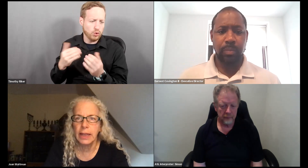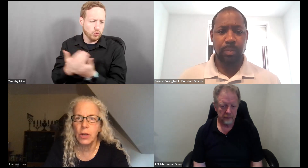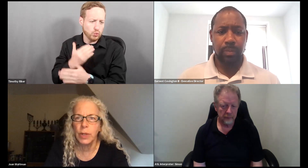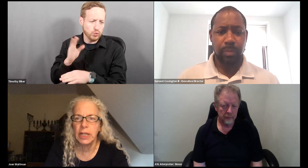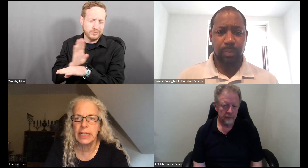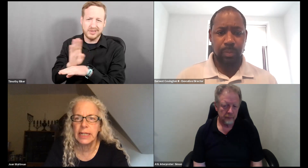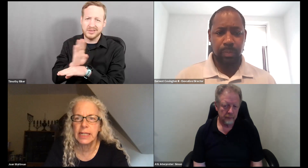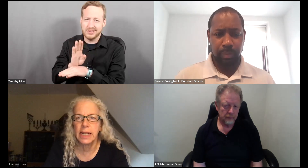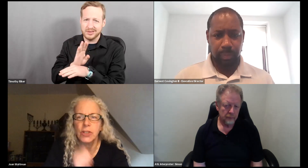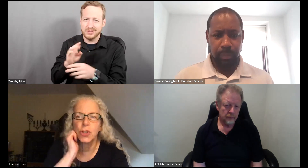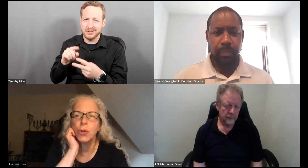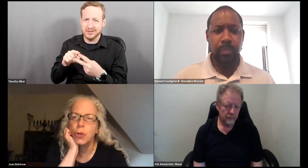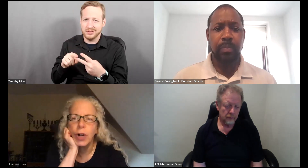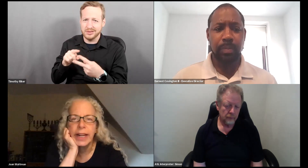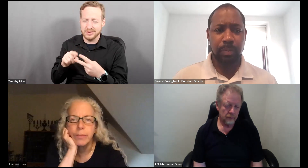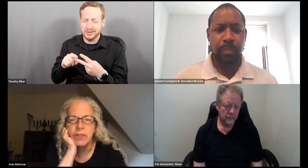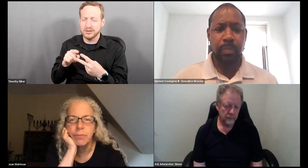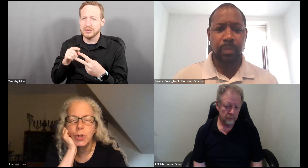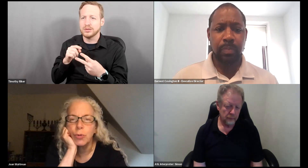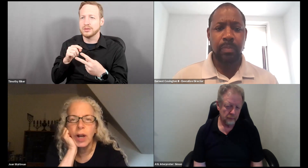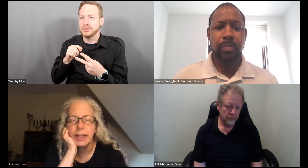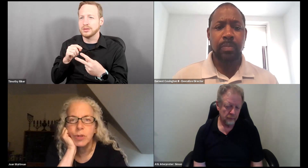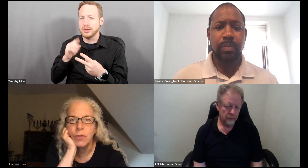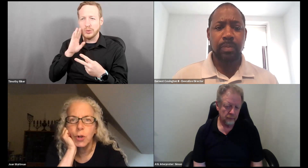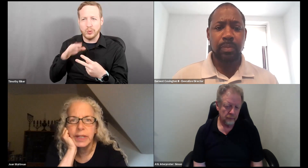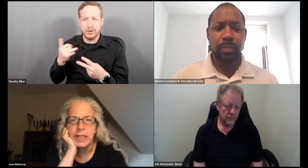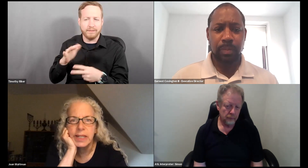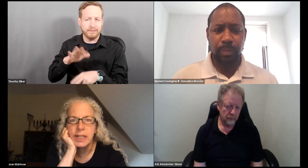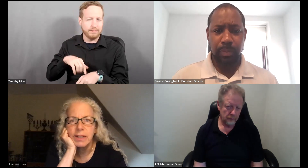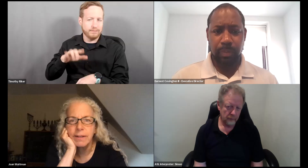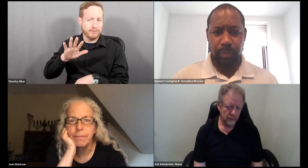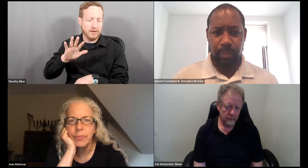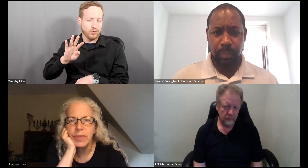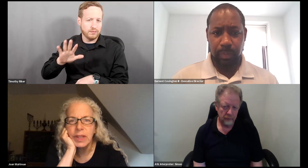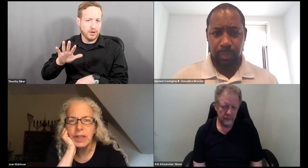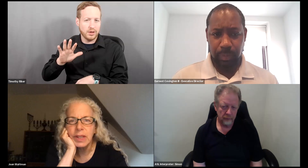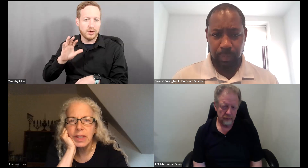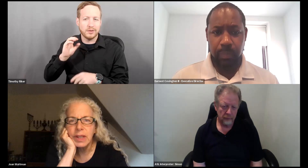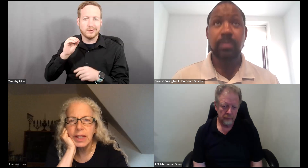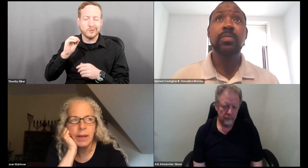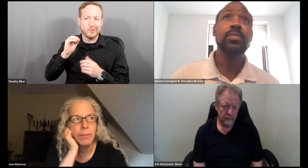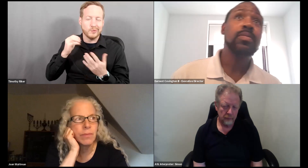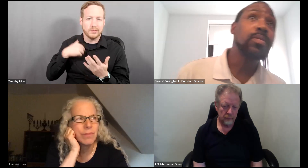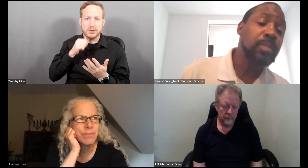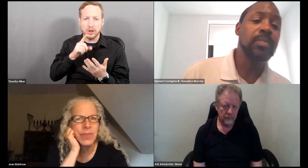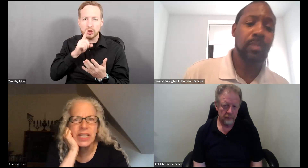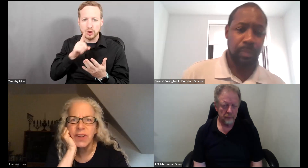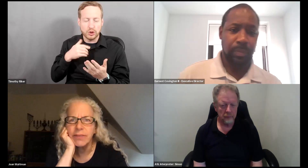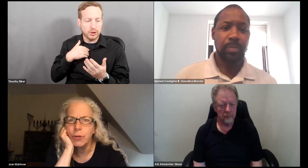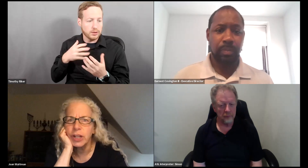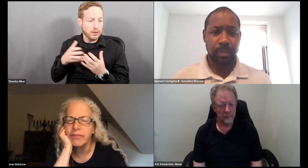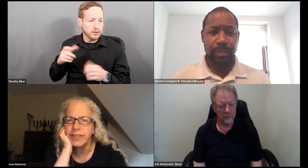And I think we need to discuss two items of new business. And then